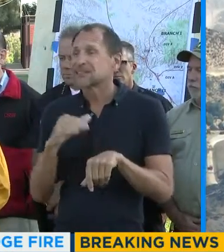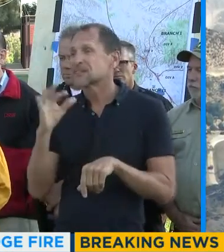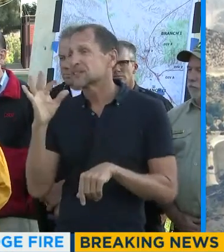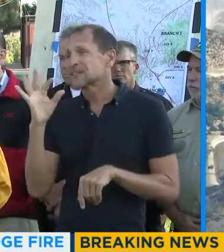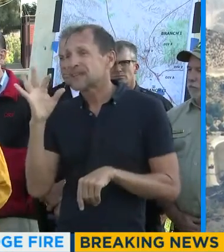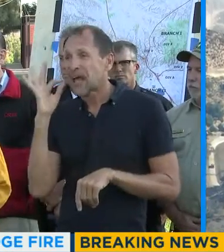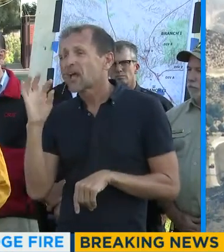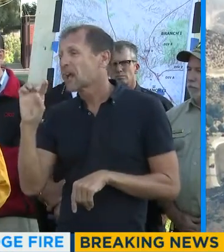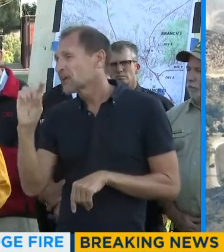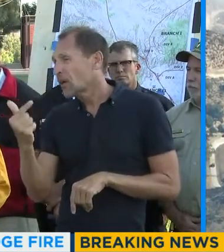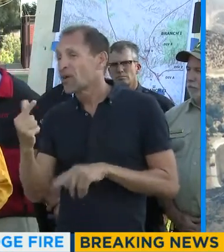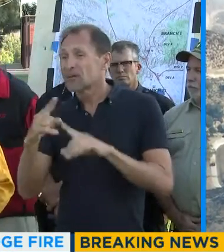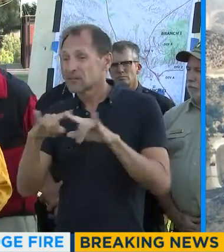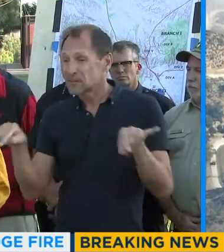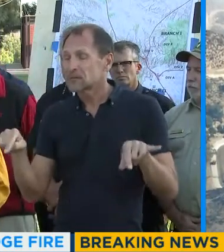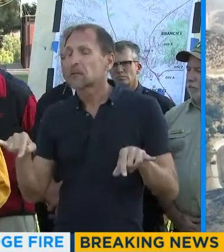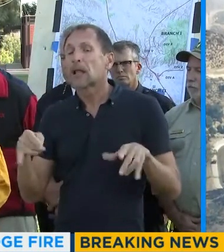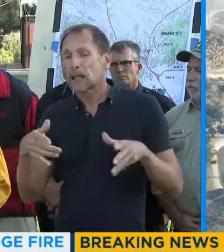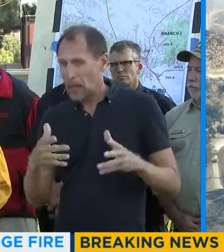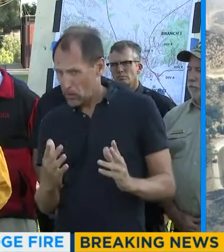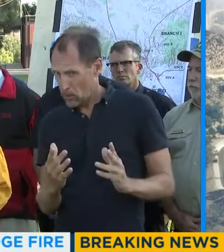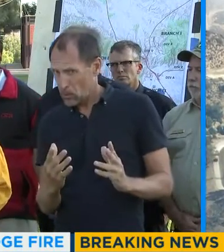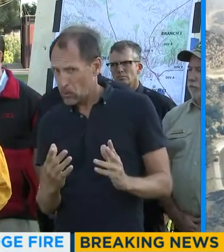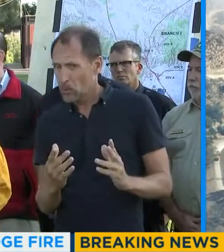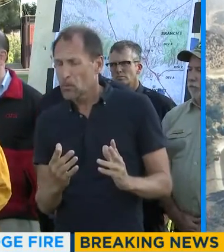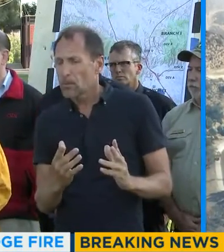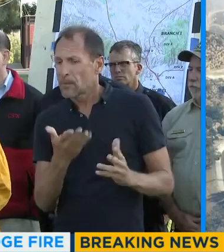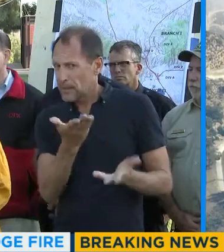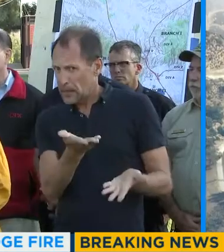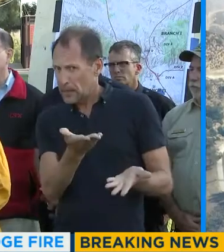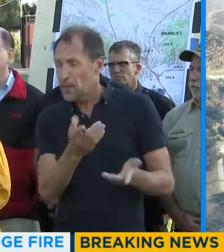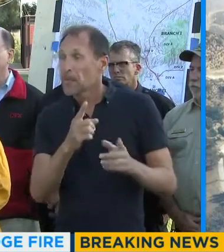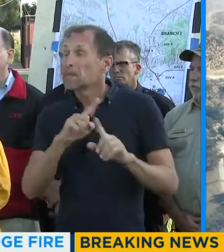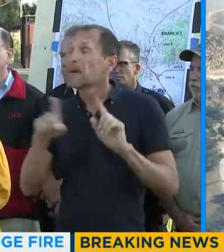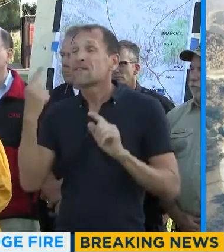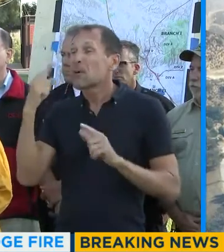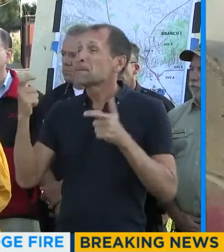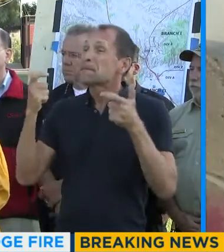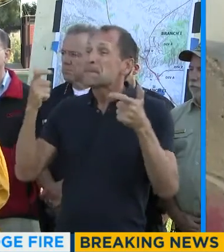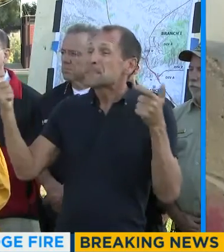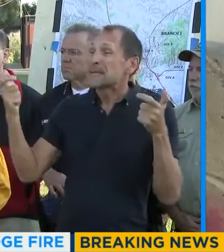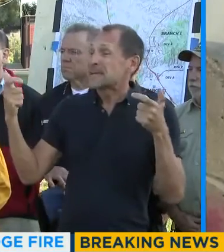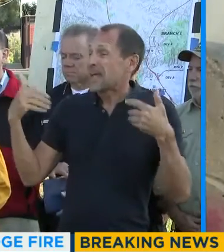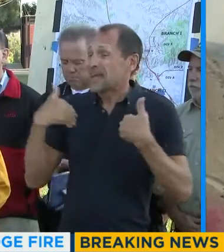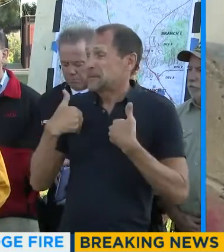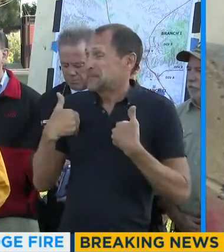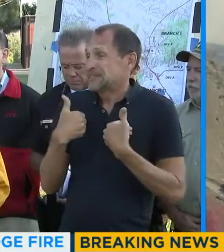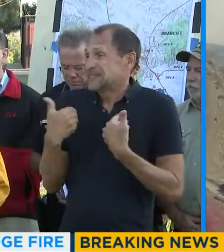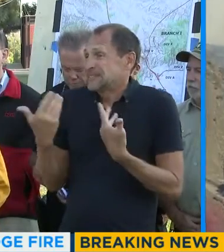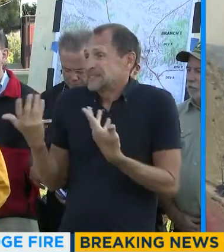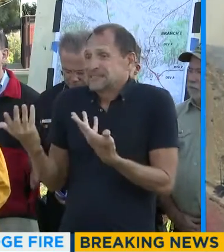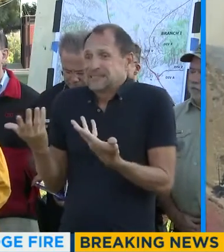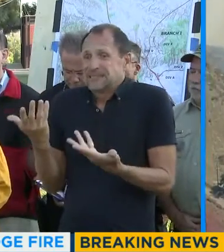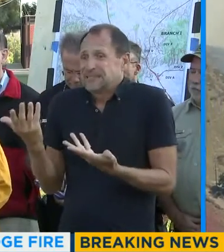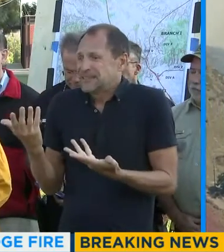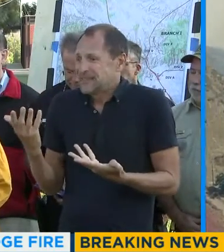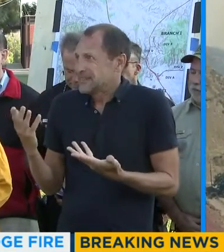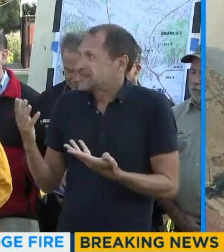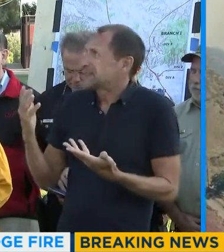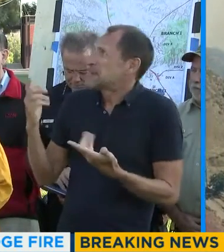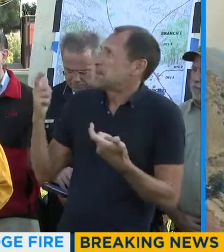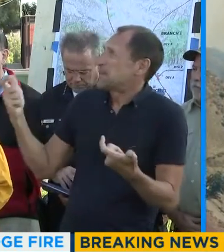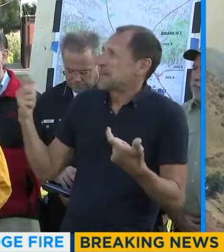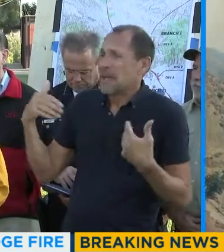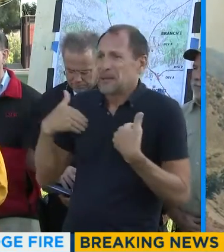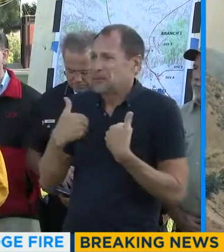dogs, and larger animals for, again, those members that could find themselves in a circumstance that require